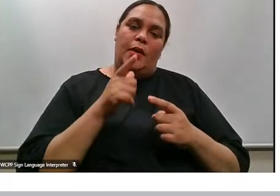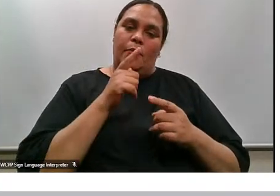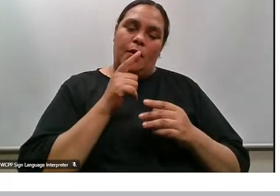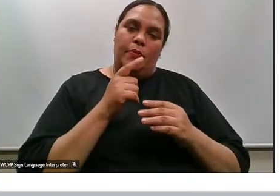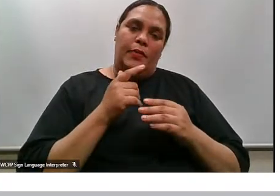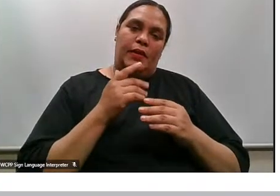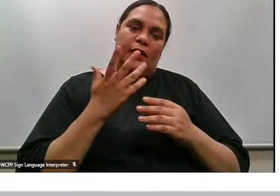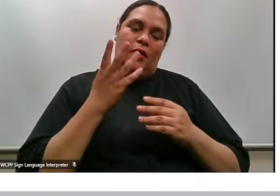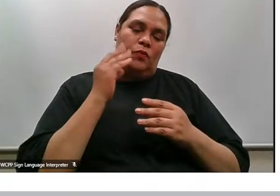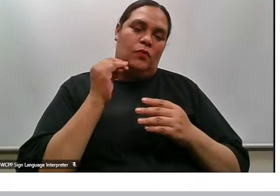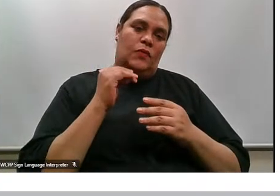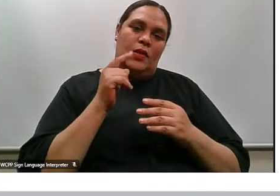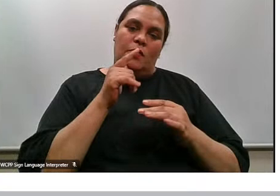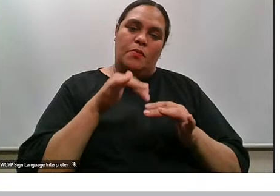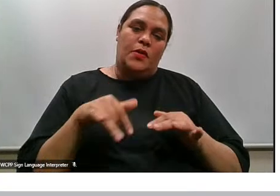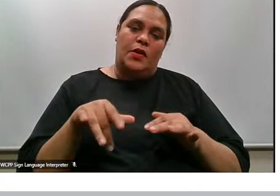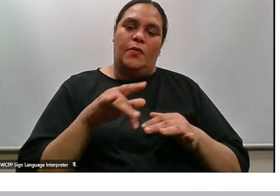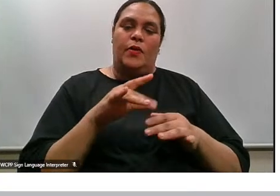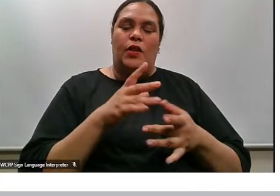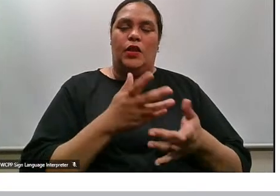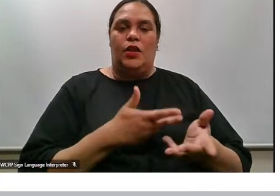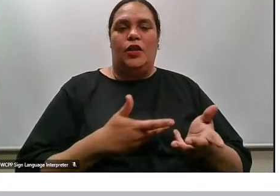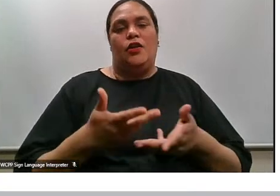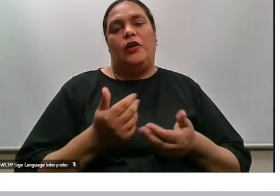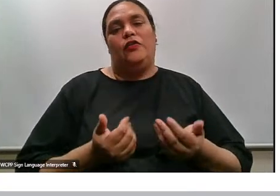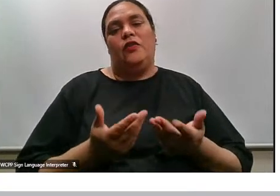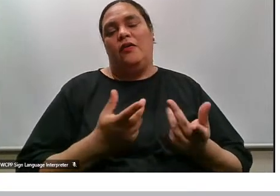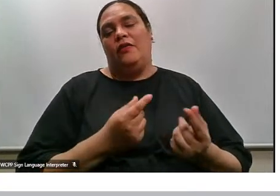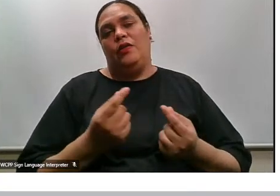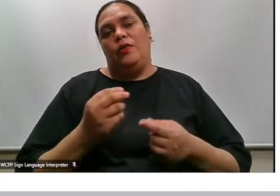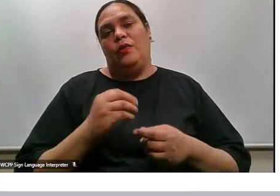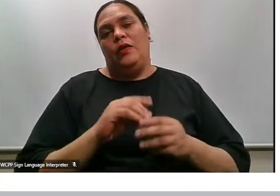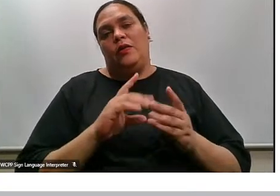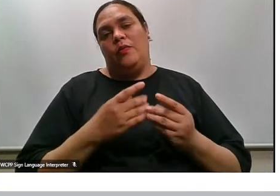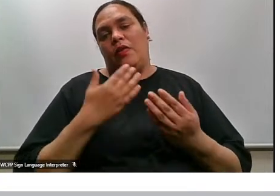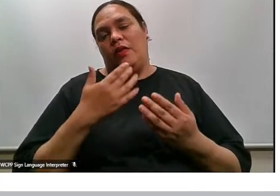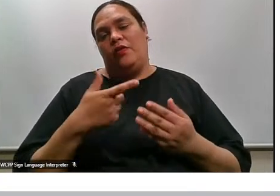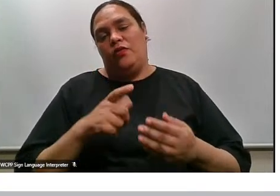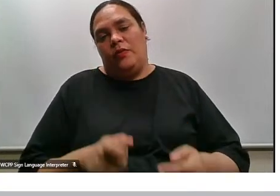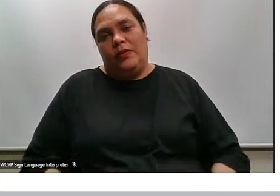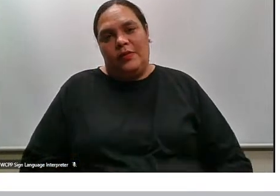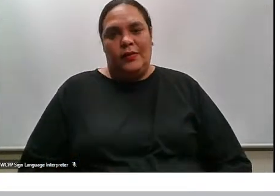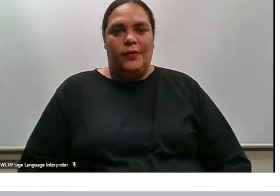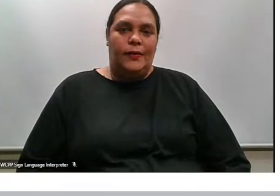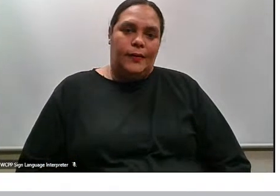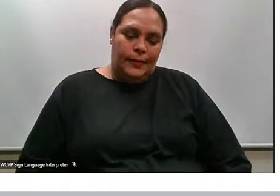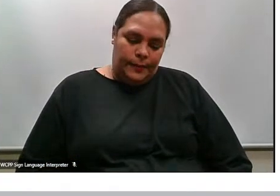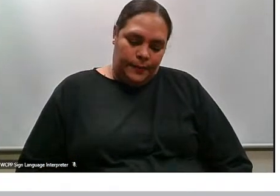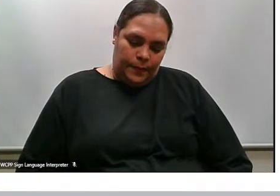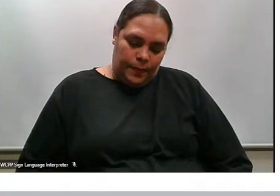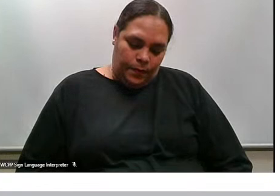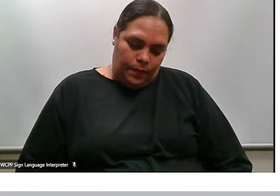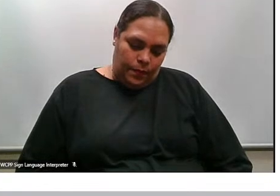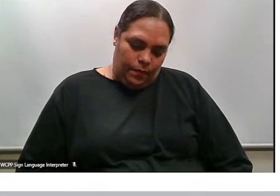public-facing, citizen-engaged service delivery department. Thank you, Chairperson.